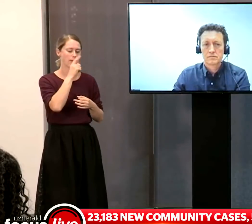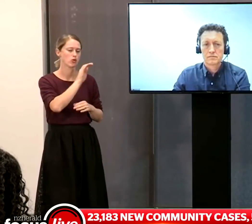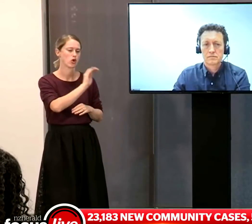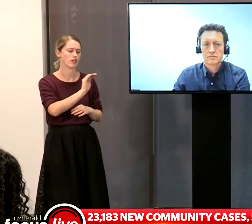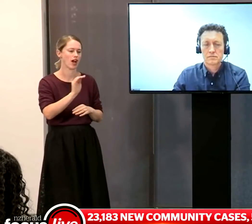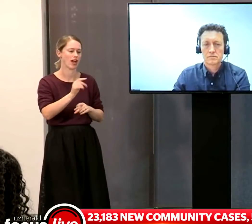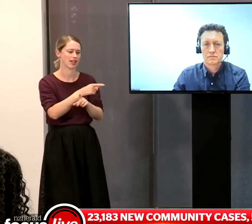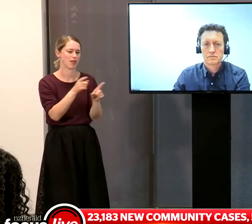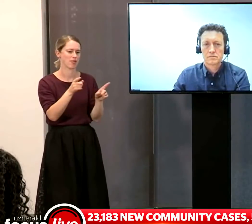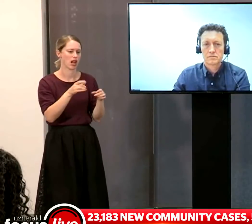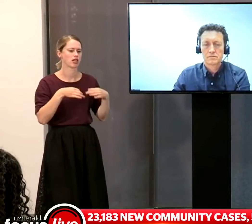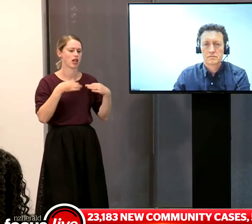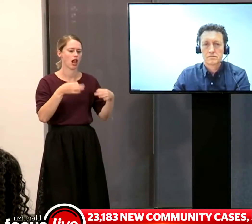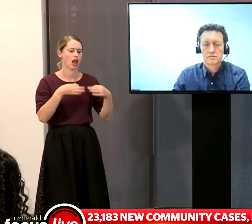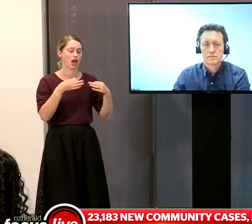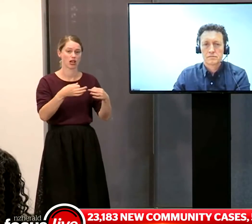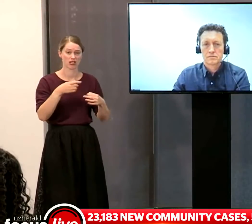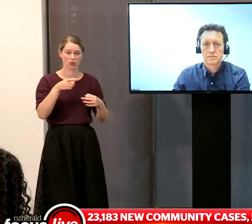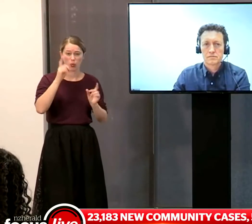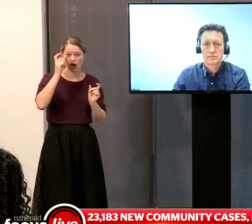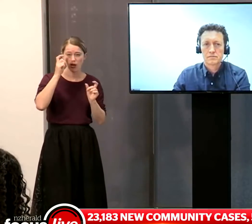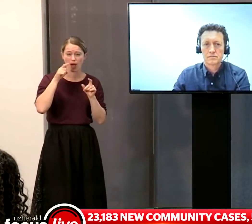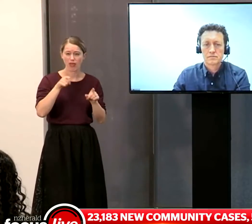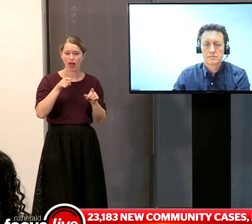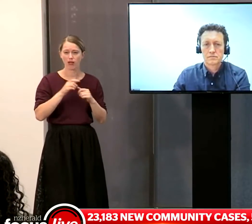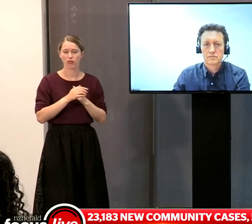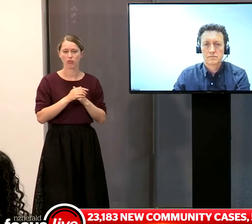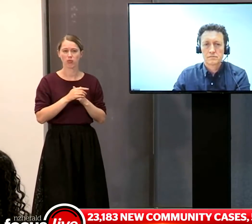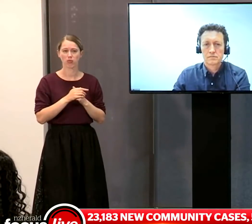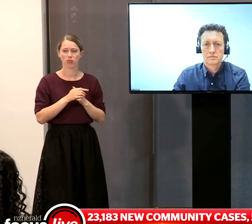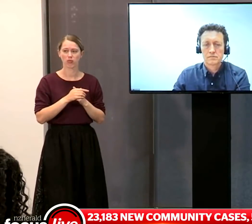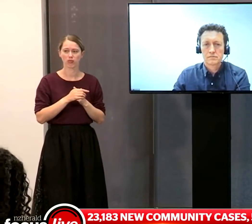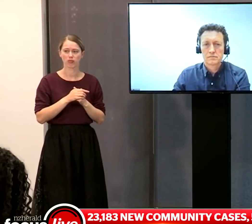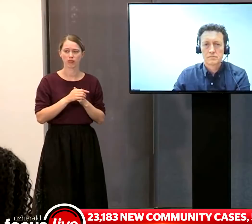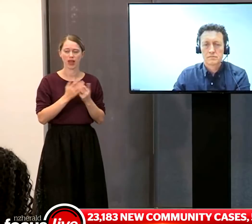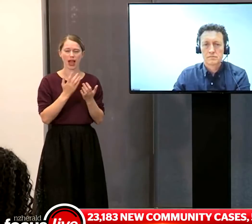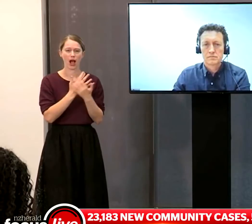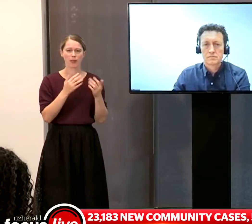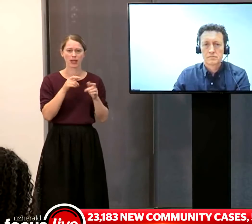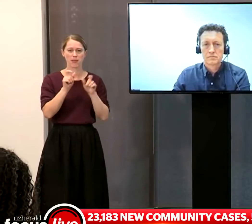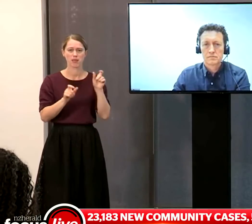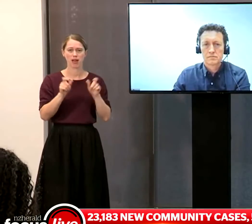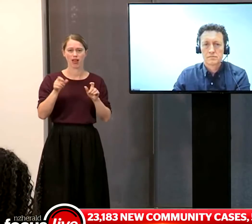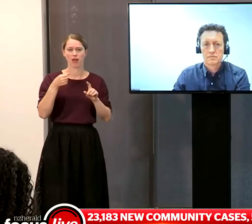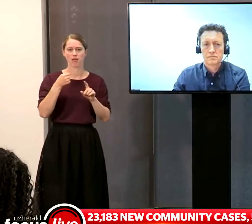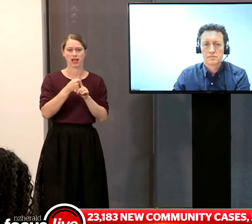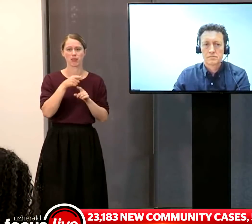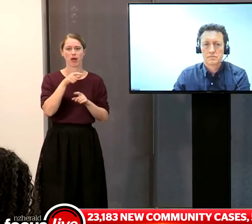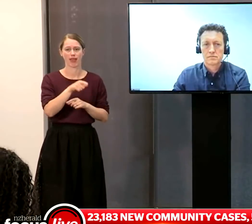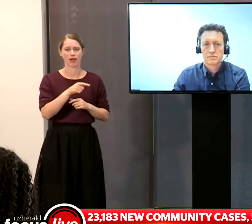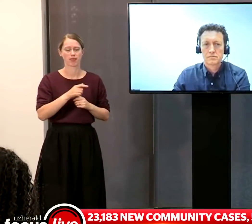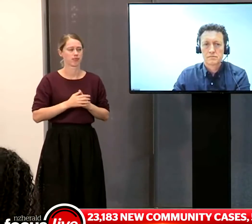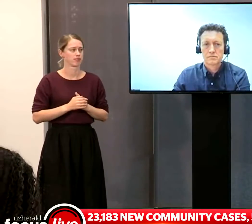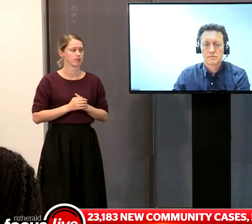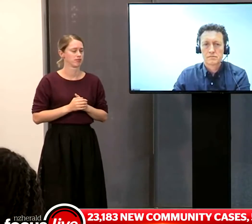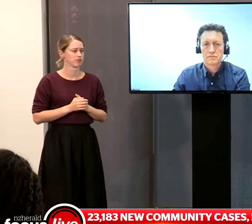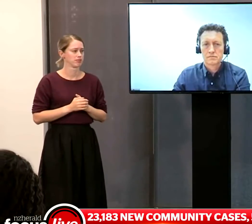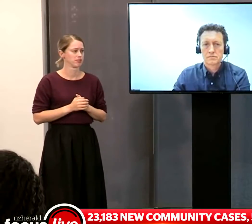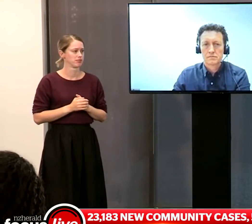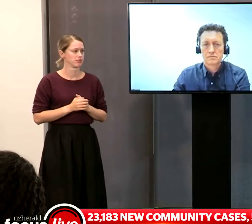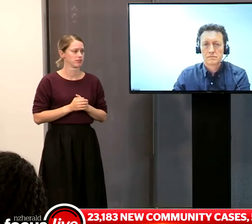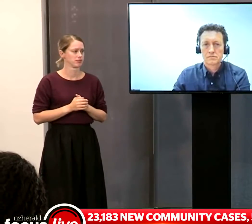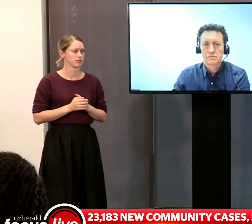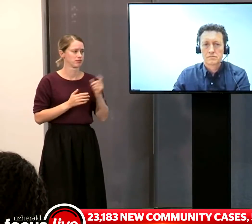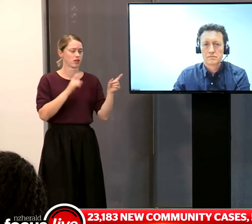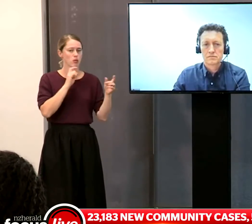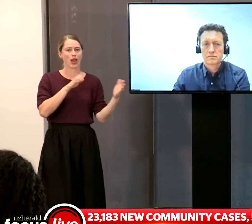cases. How concerning is this, and what's your best estimate on how many patients this might be affecting? So I'm going